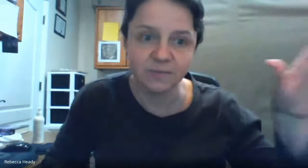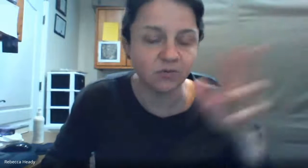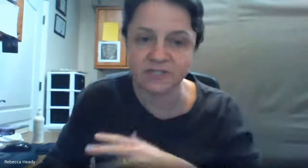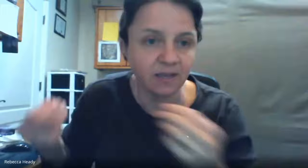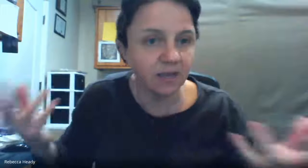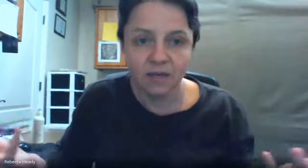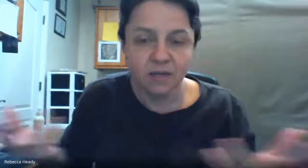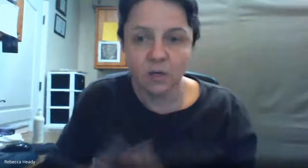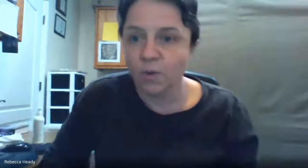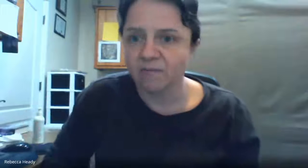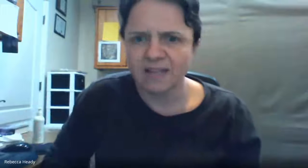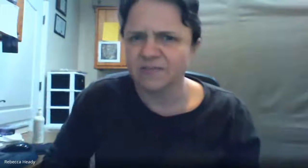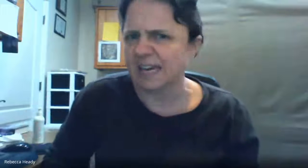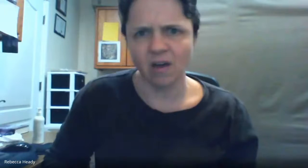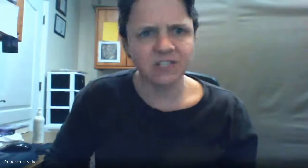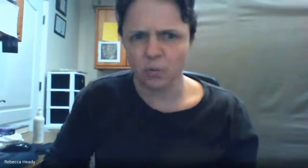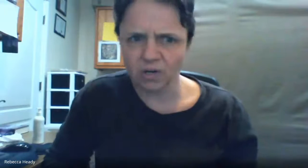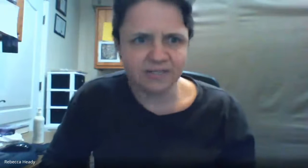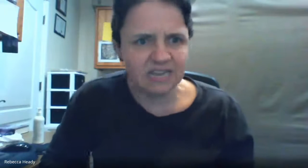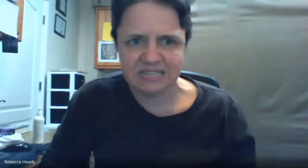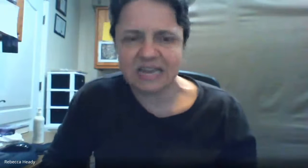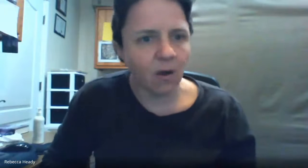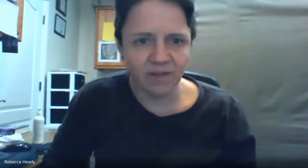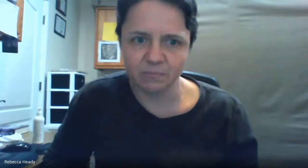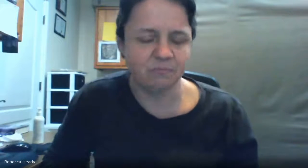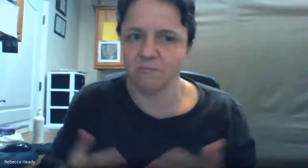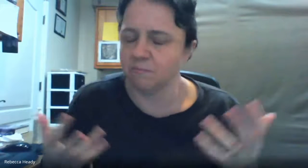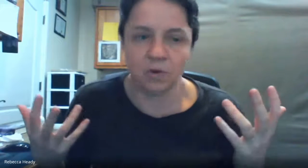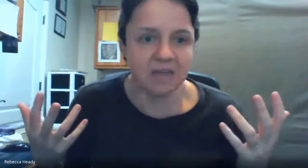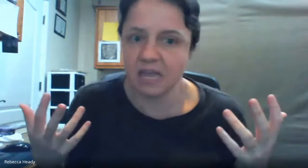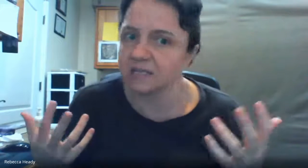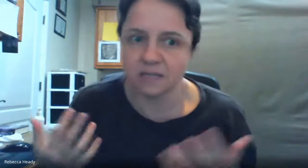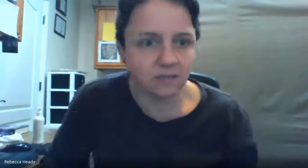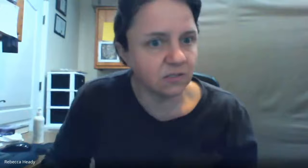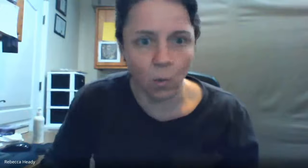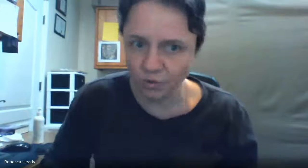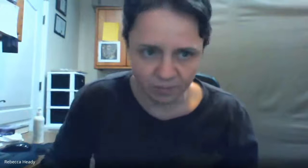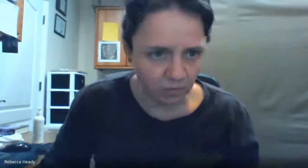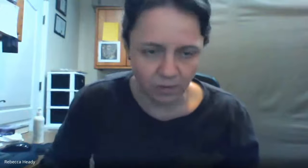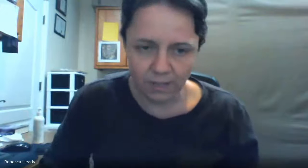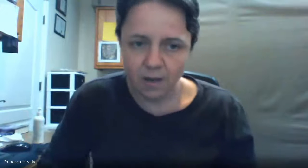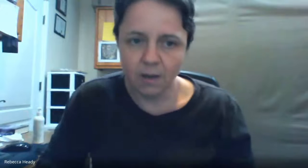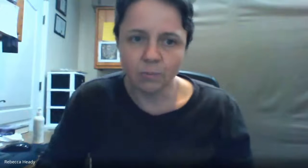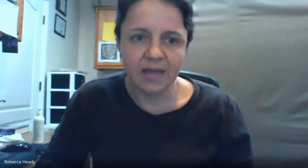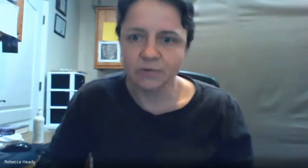So just like, we have lots of technology words, things now that wouldn't make any sense to older people. Language